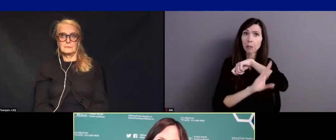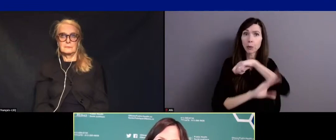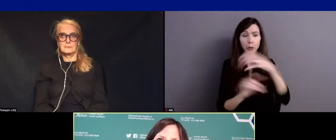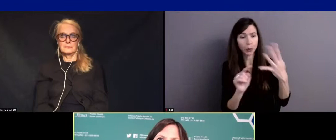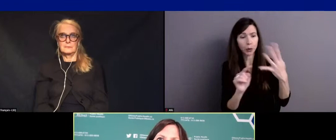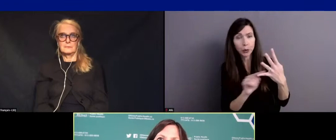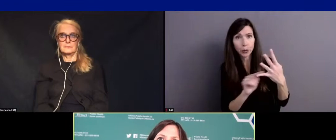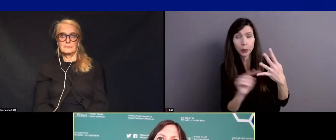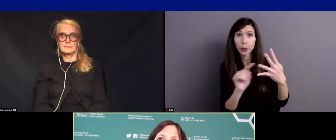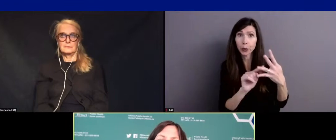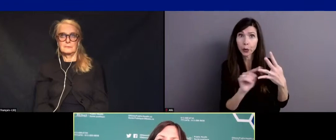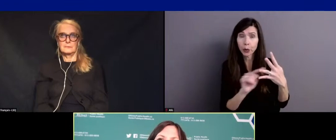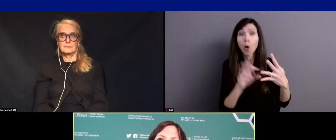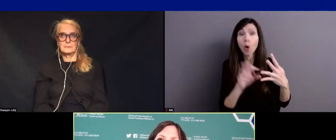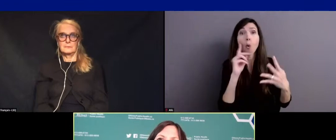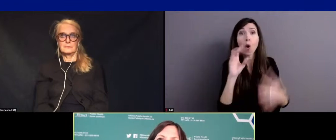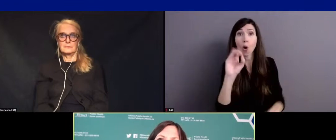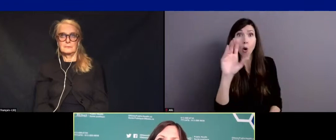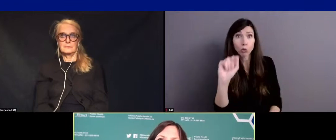use locker rooms were in place.